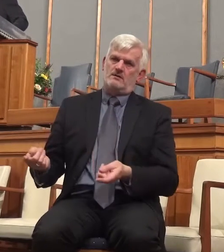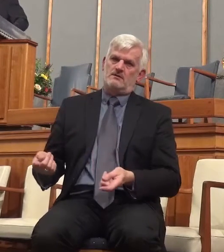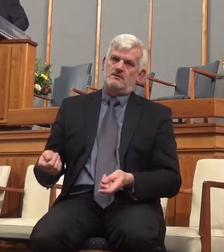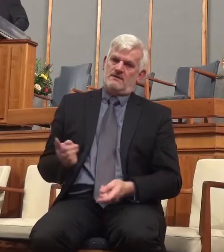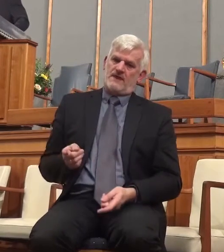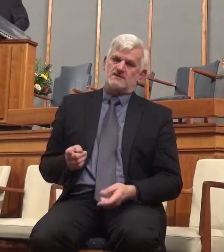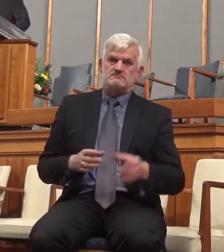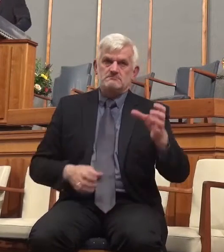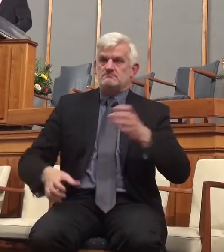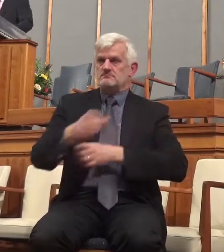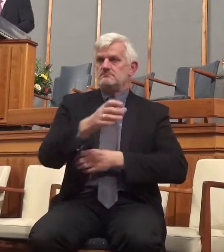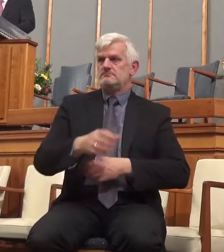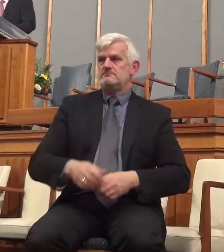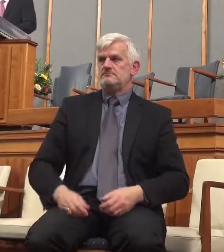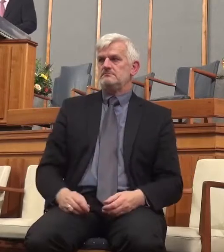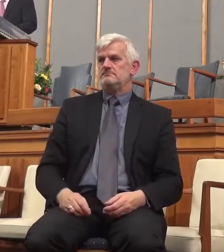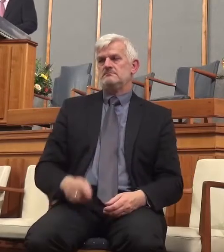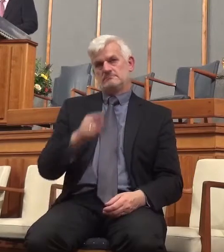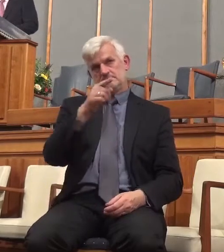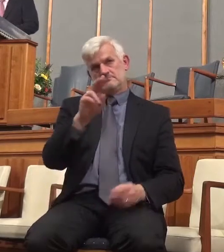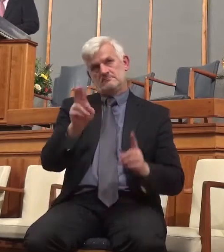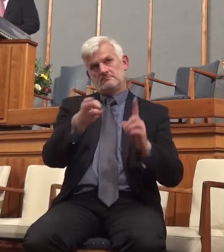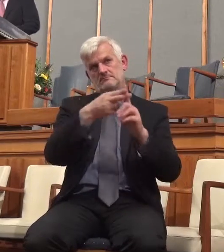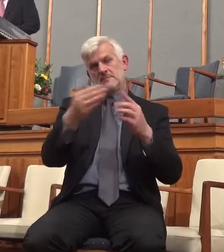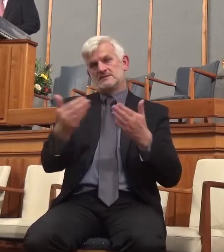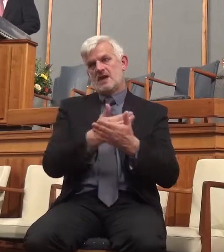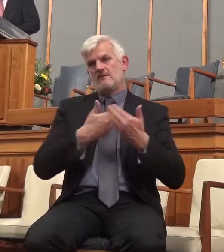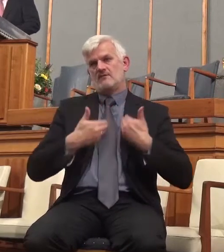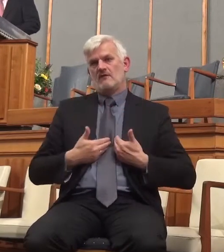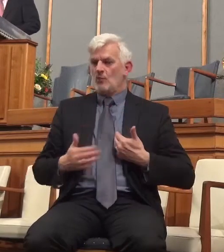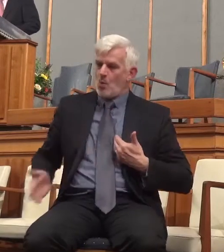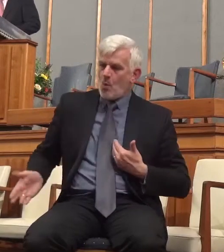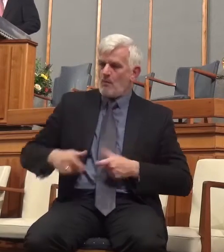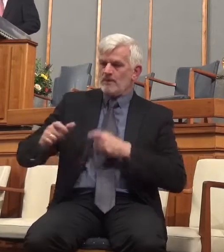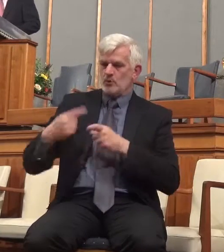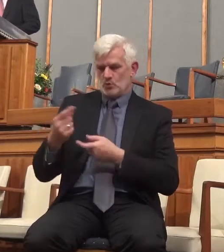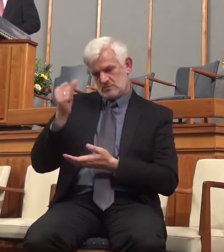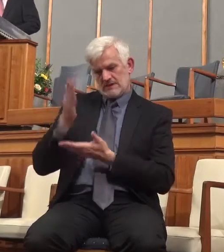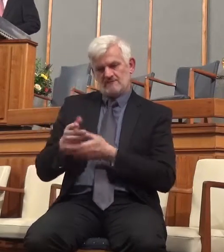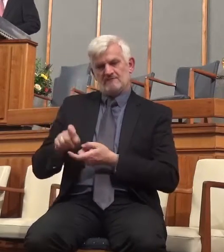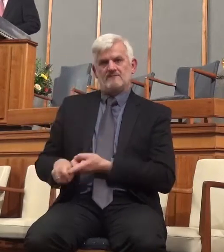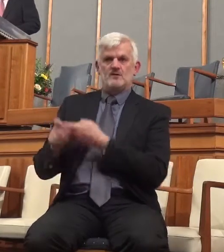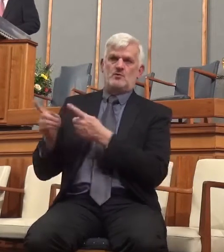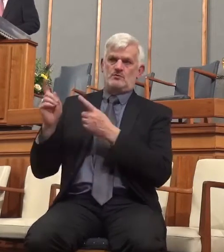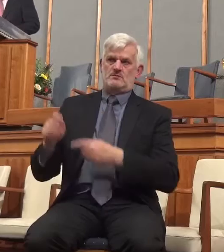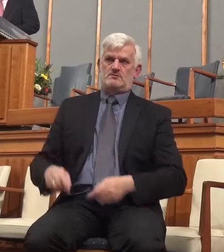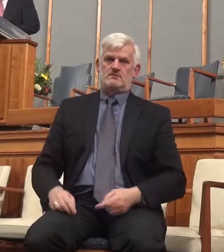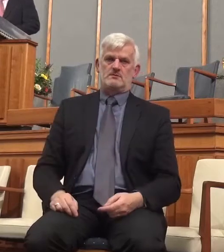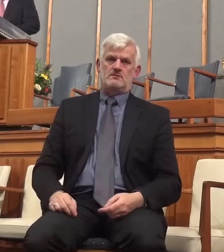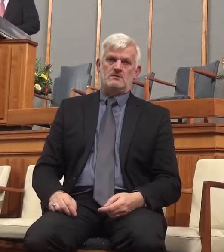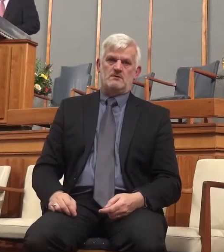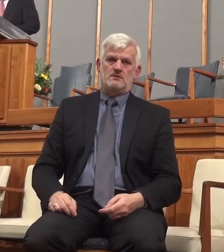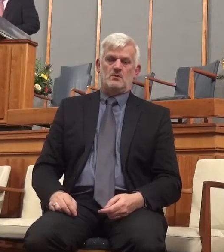him, he is the saviour of all those people. Now we only read about our need